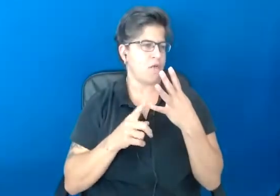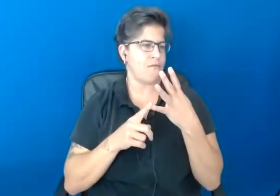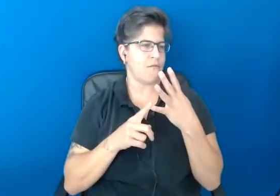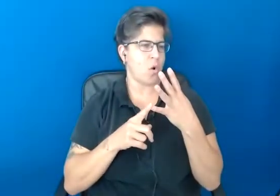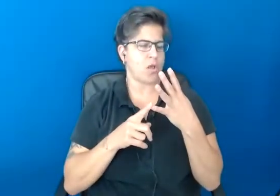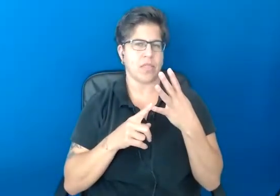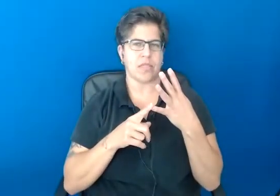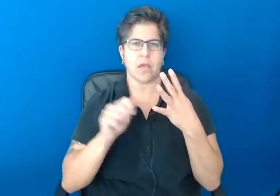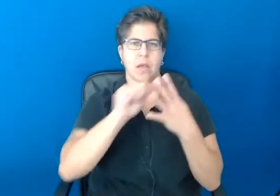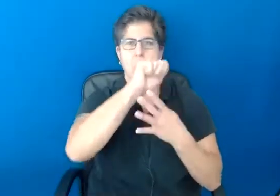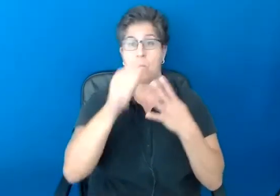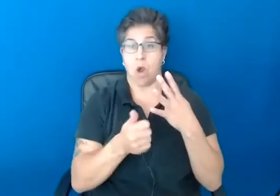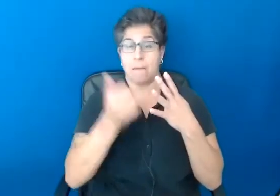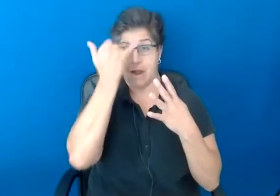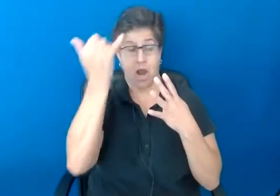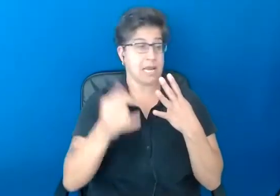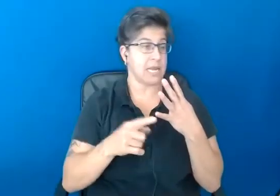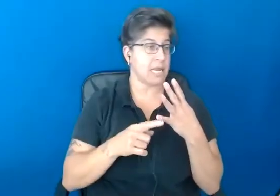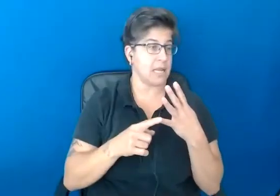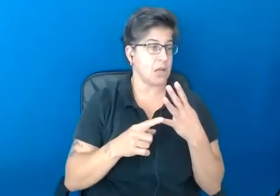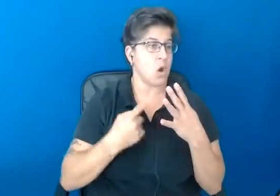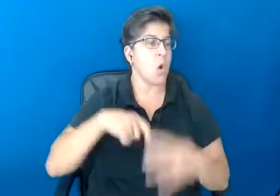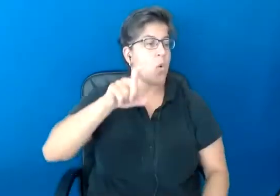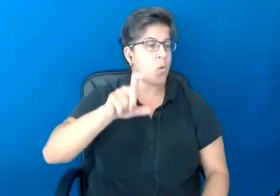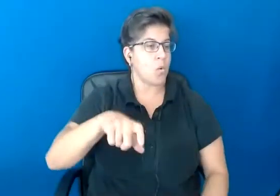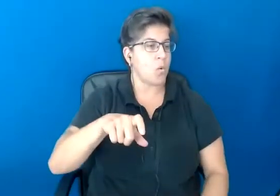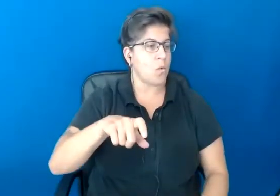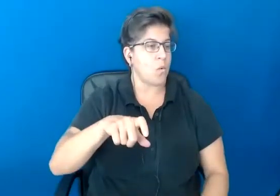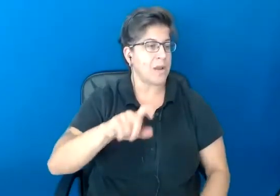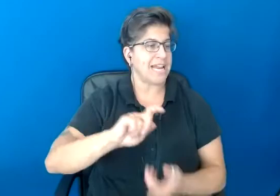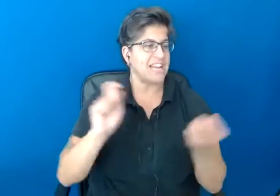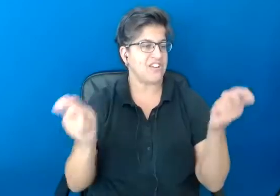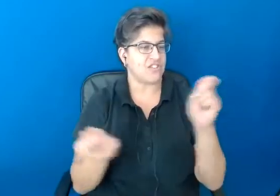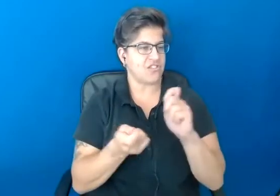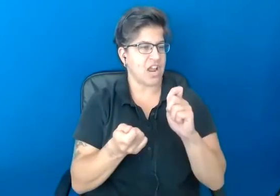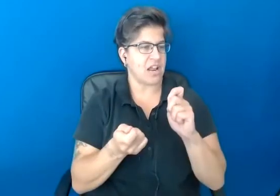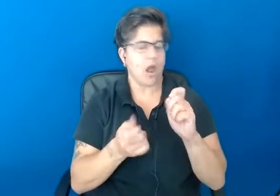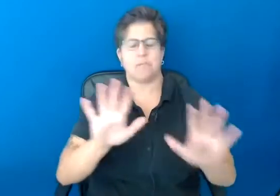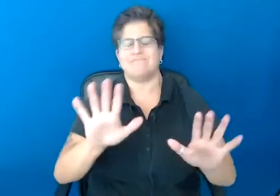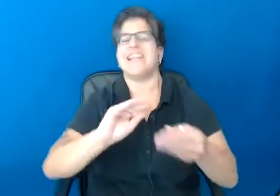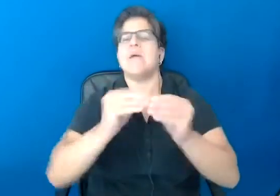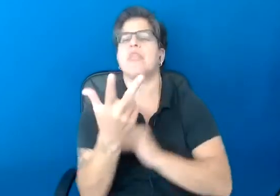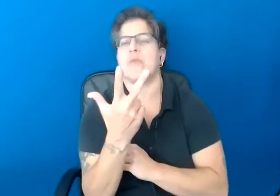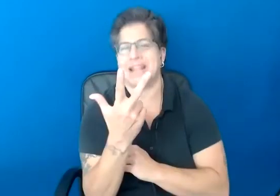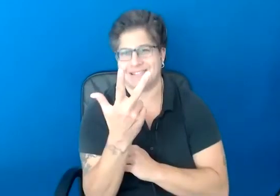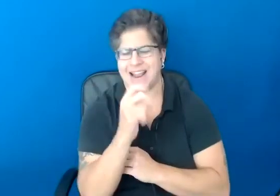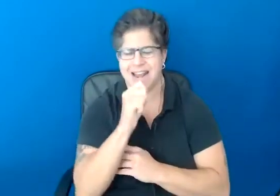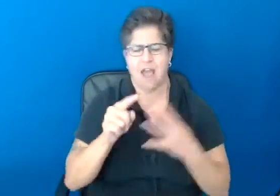number 3, not the fourth. Third primary idea is we need to change both our attitudes and